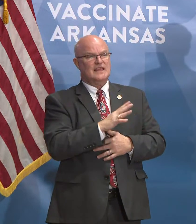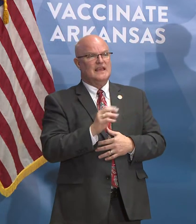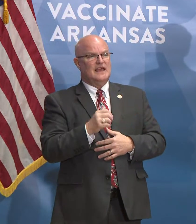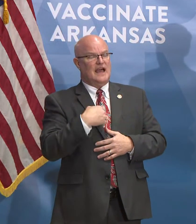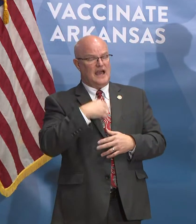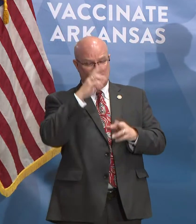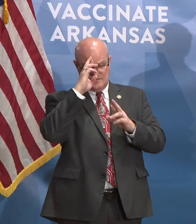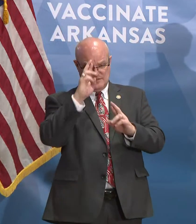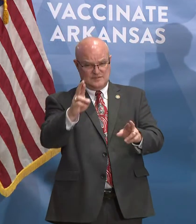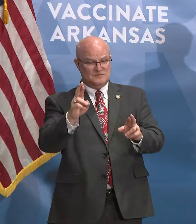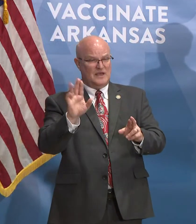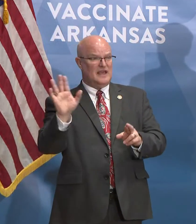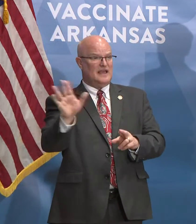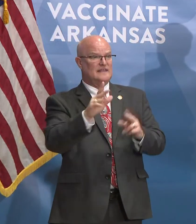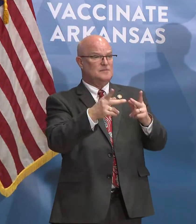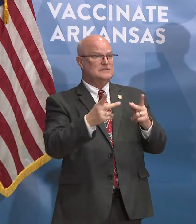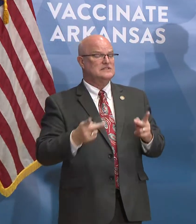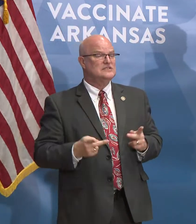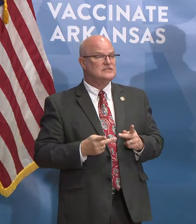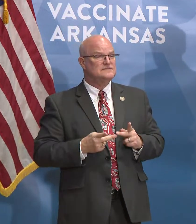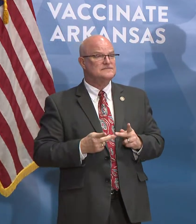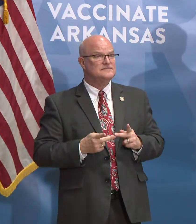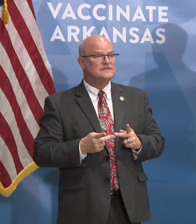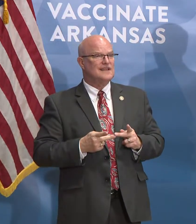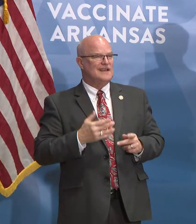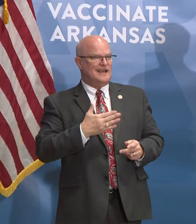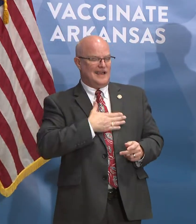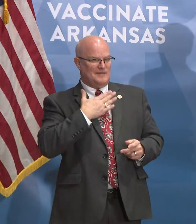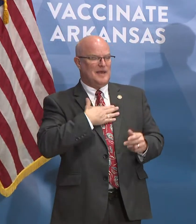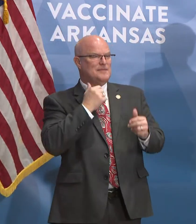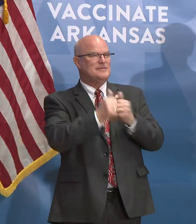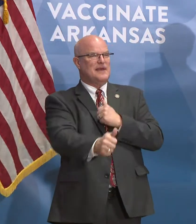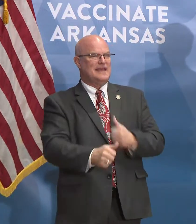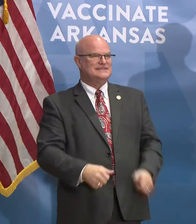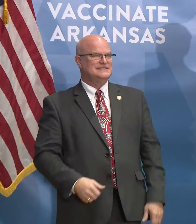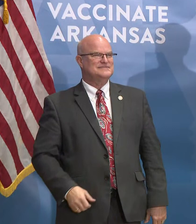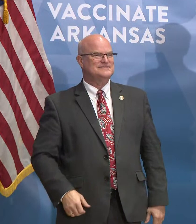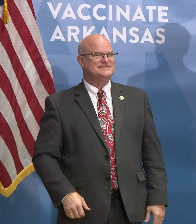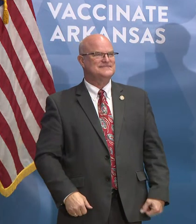I respect their position. I'm glad that it passed.